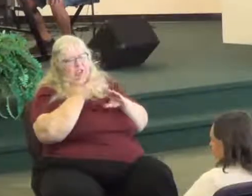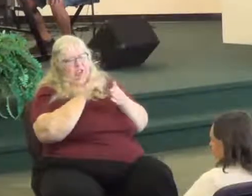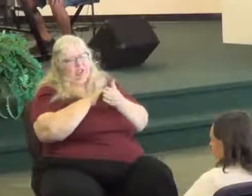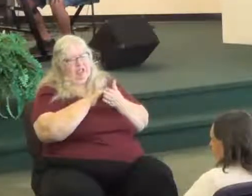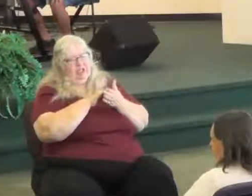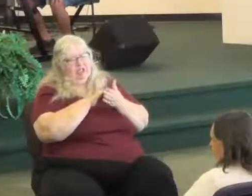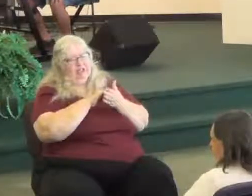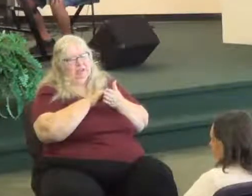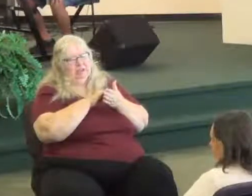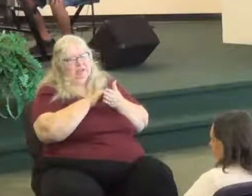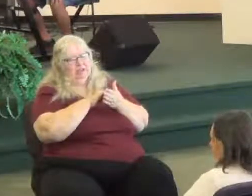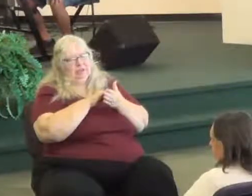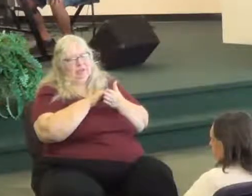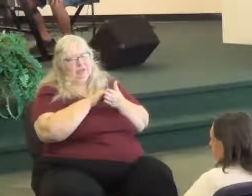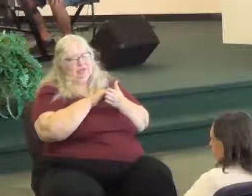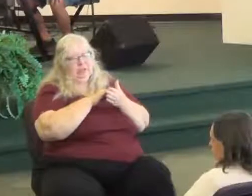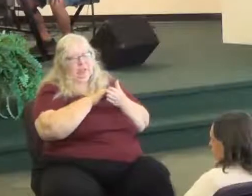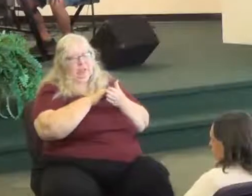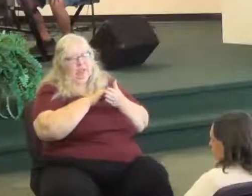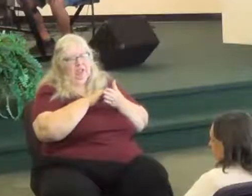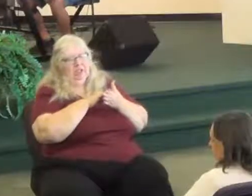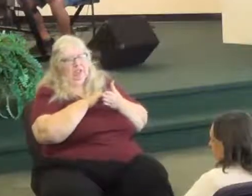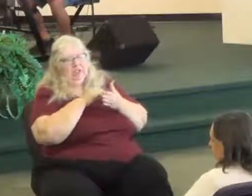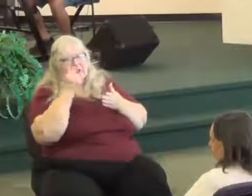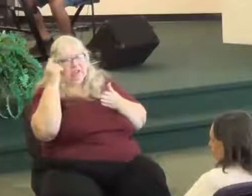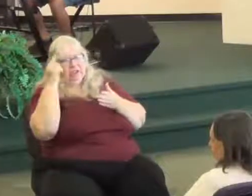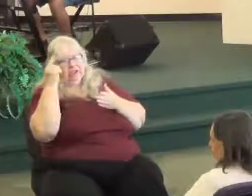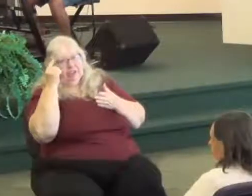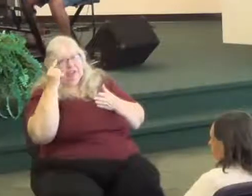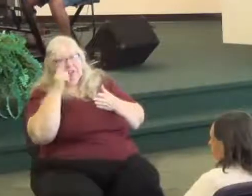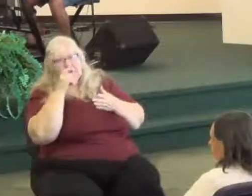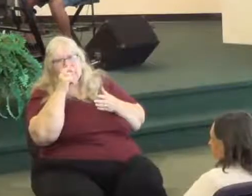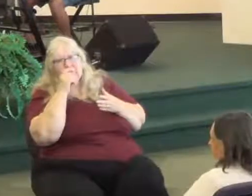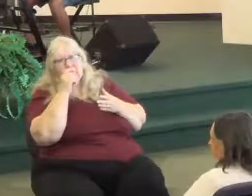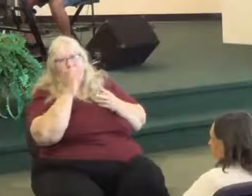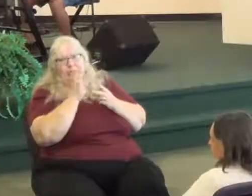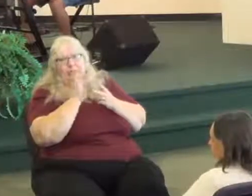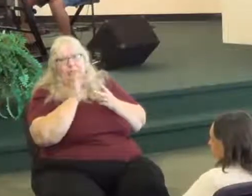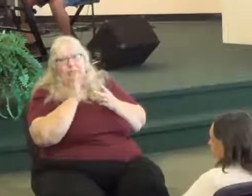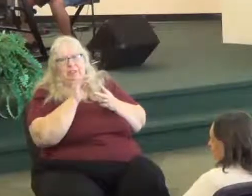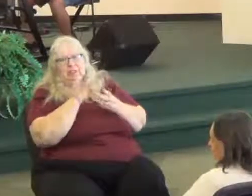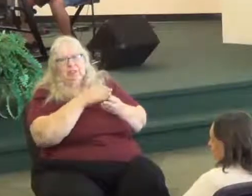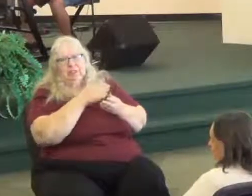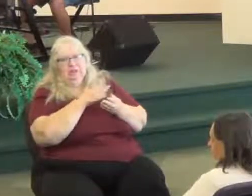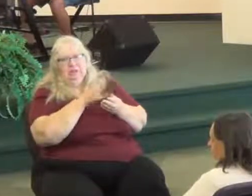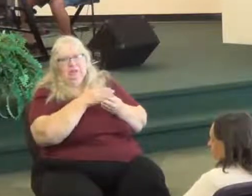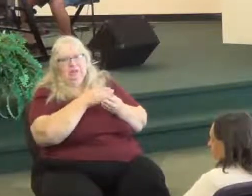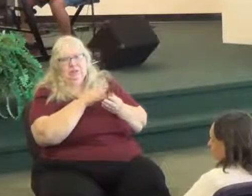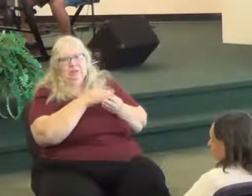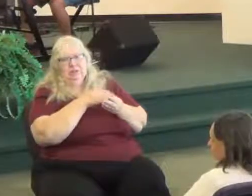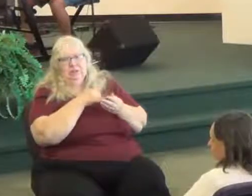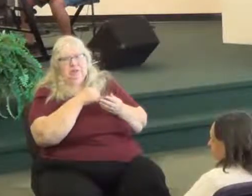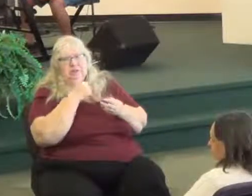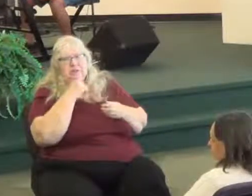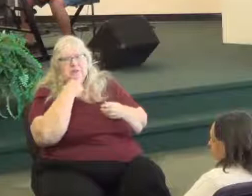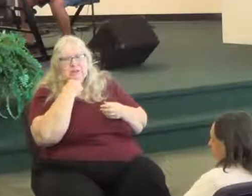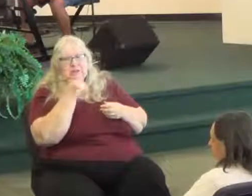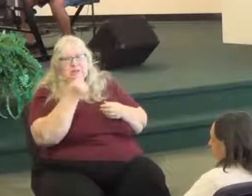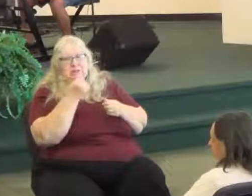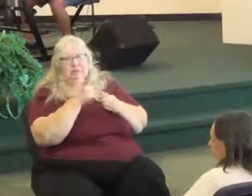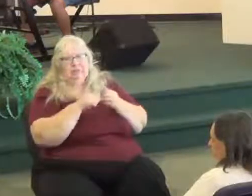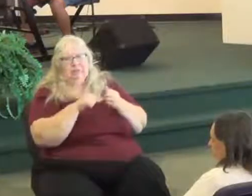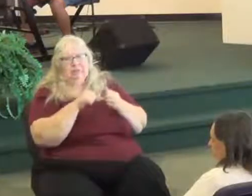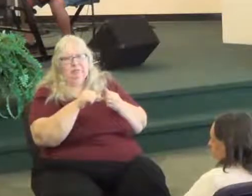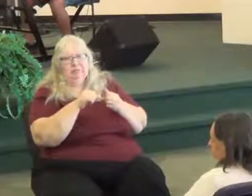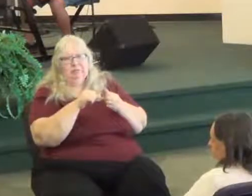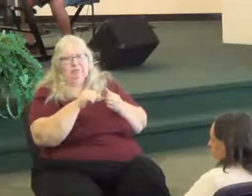And then you thought about who picks the songs. I told them. I tell them every Sunday.